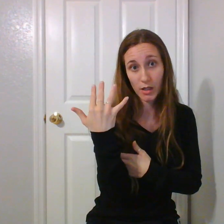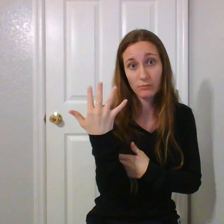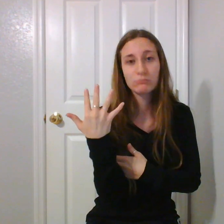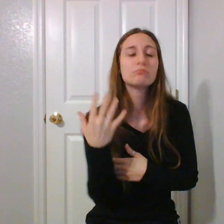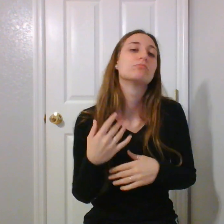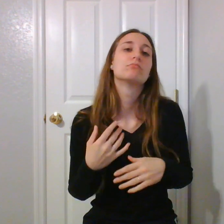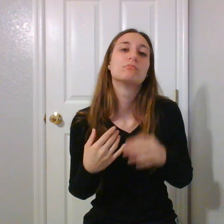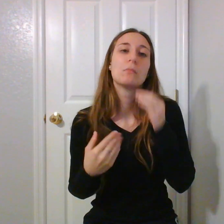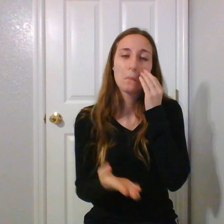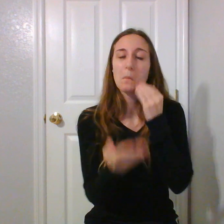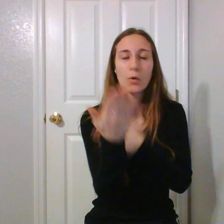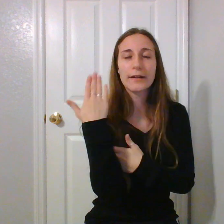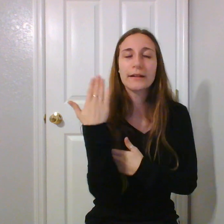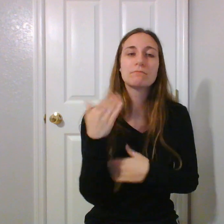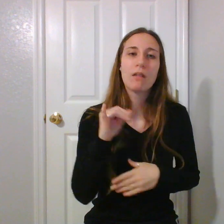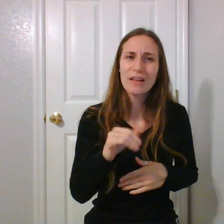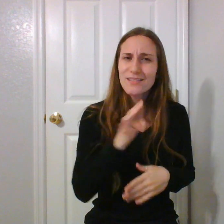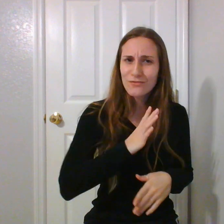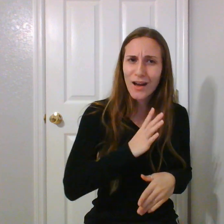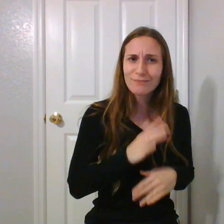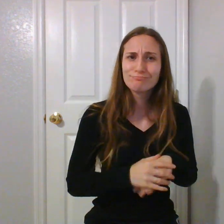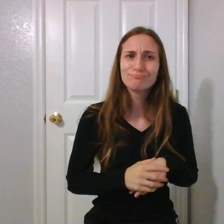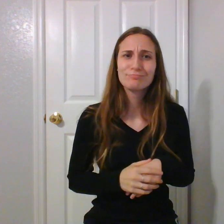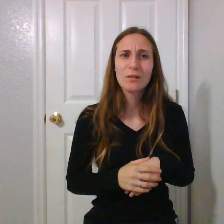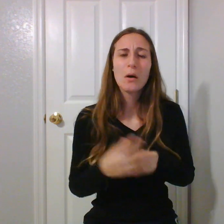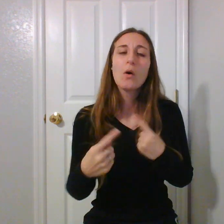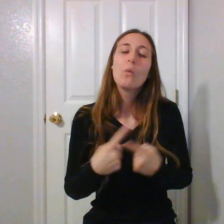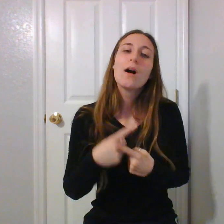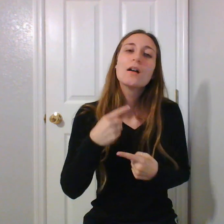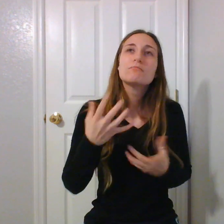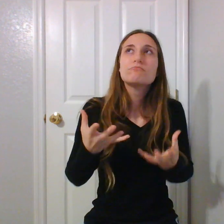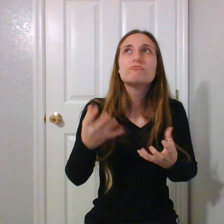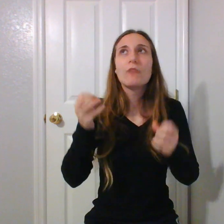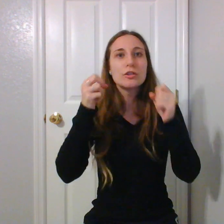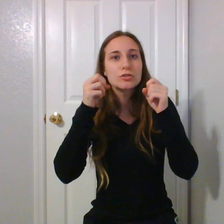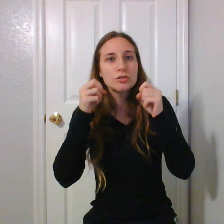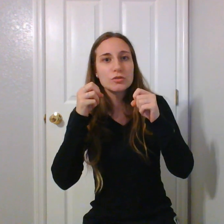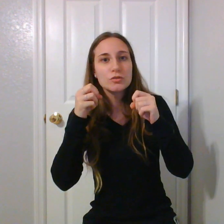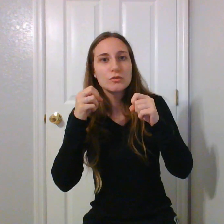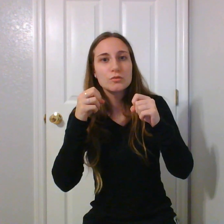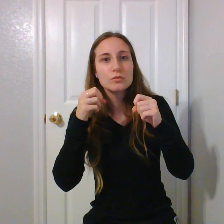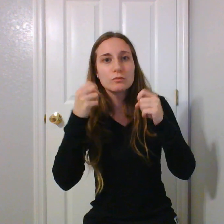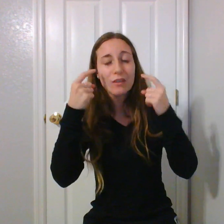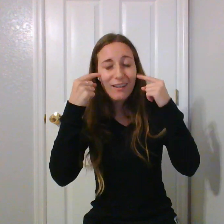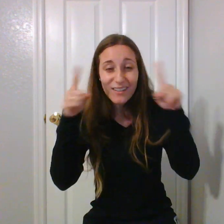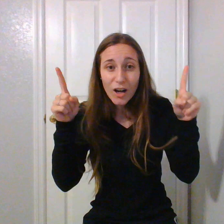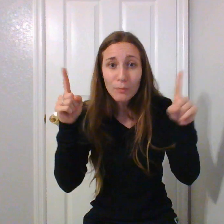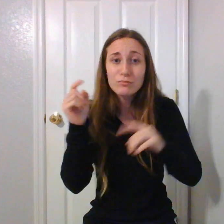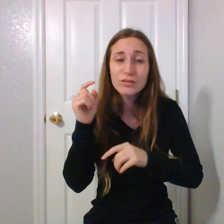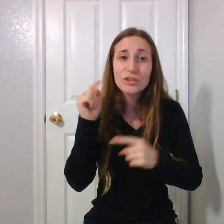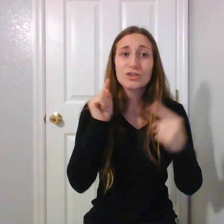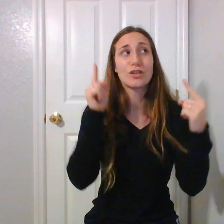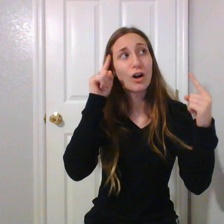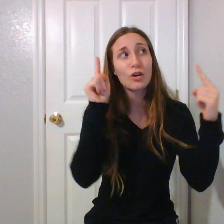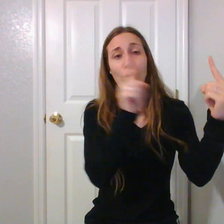you want to accomplish a goal don't think that you're going to do it once and it's going to be so simple like the more you do it the more it becomes part of